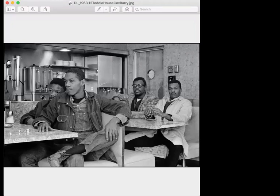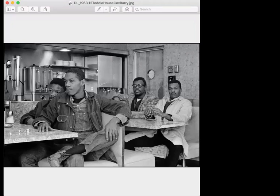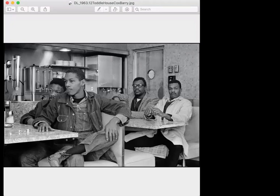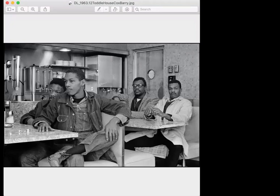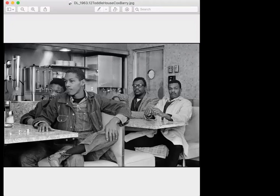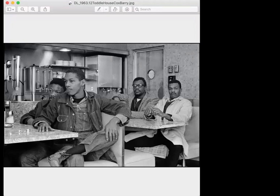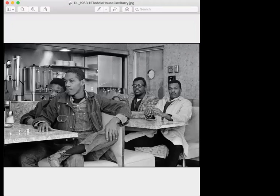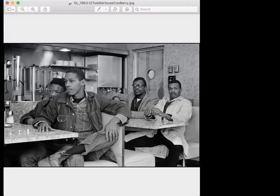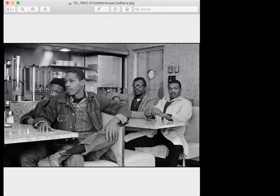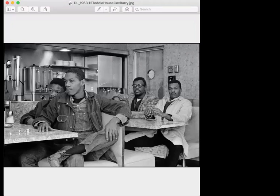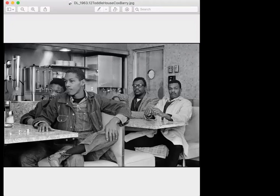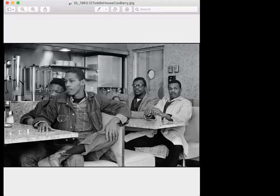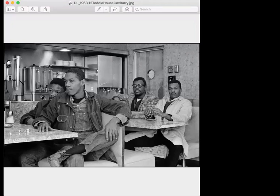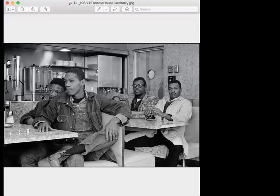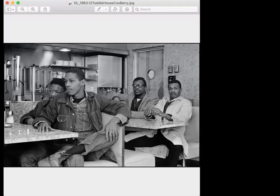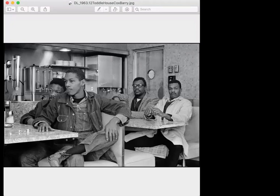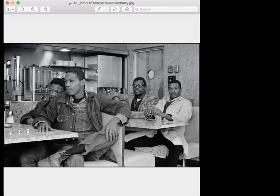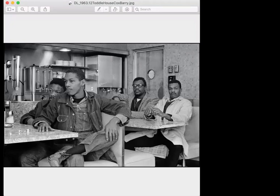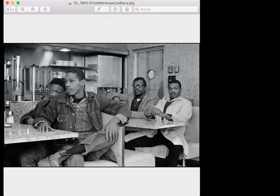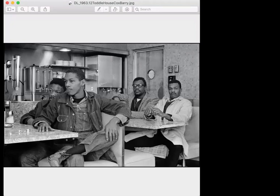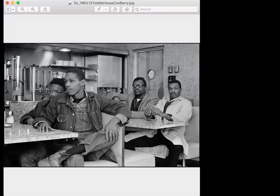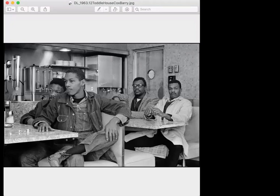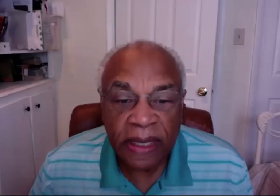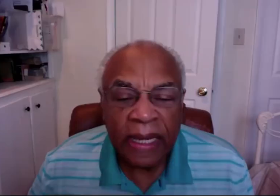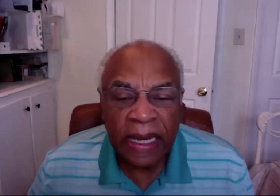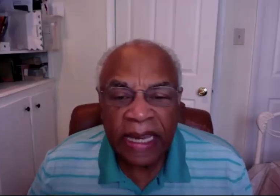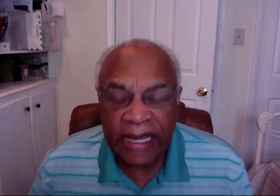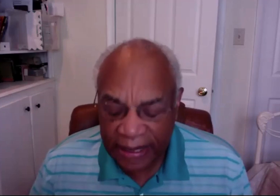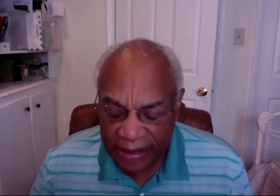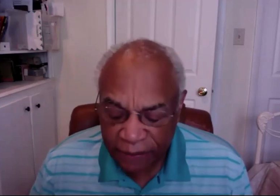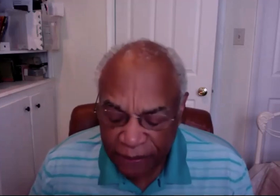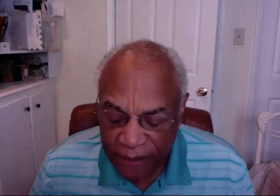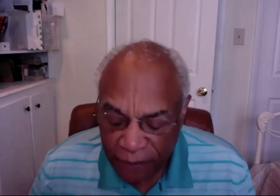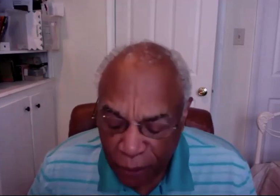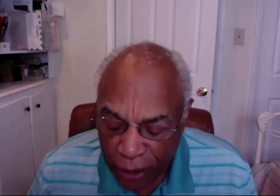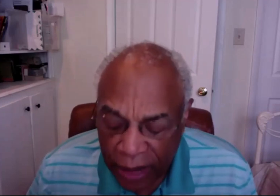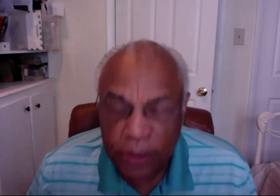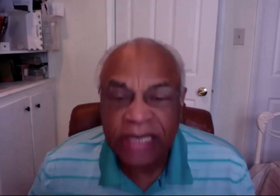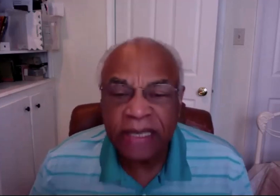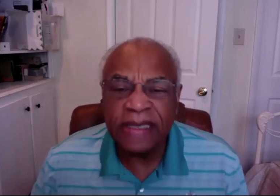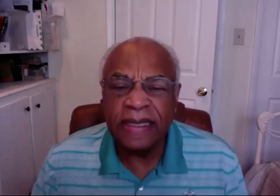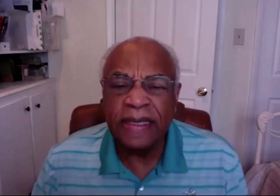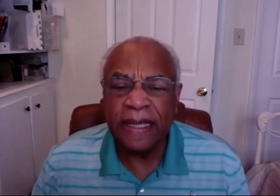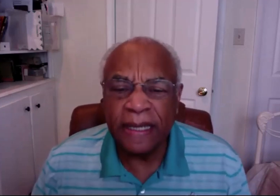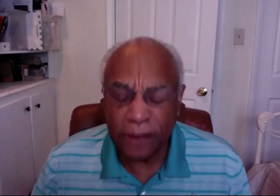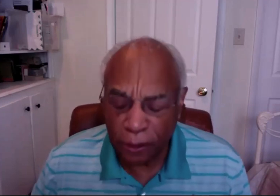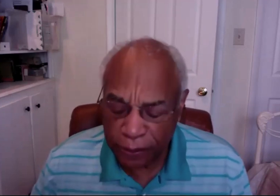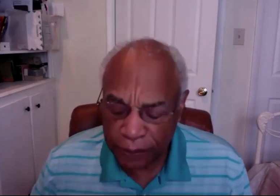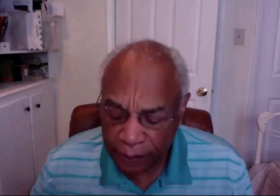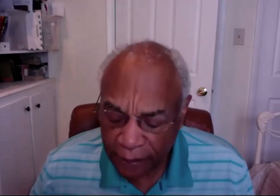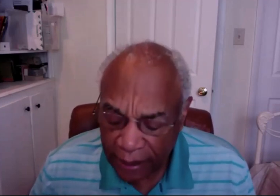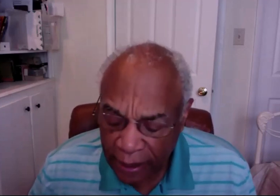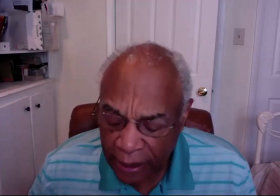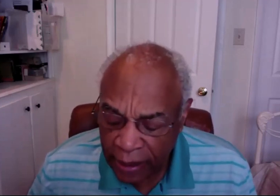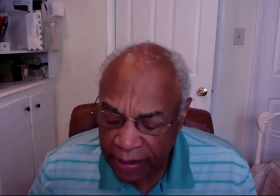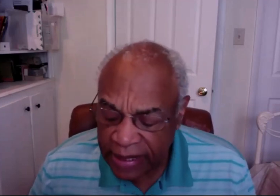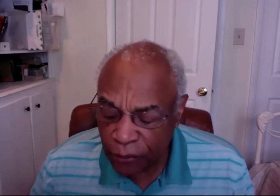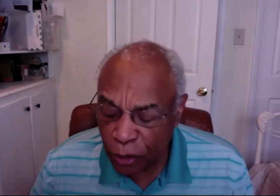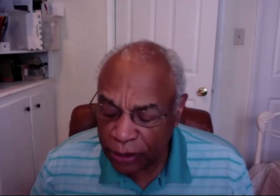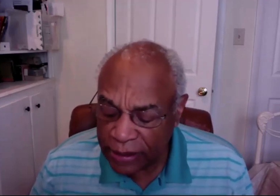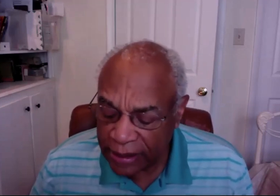Bronx, New York, and Throgsneck projects where I lived. In 1954, I was 13 years old.